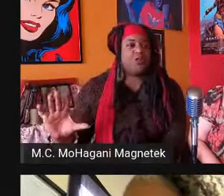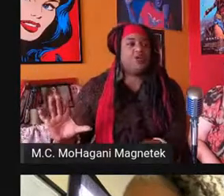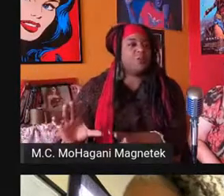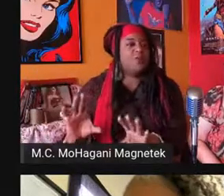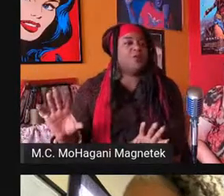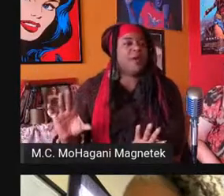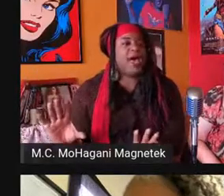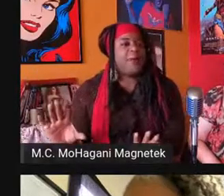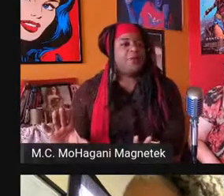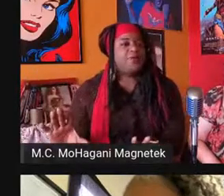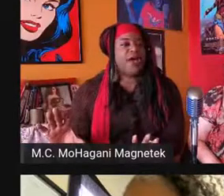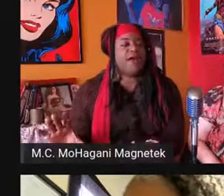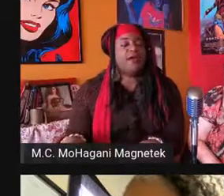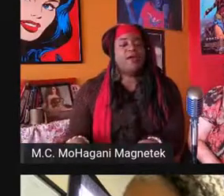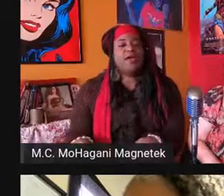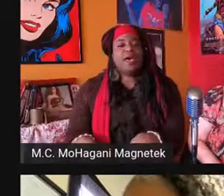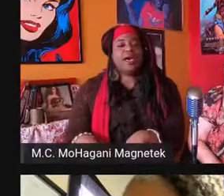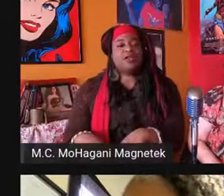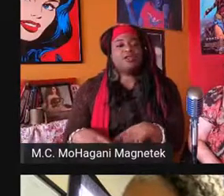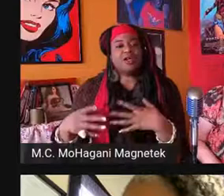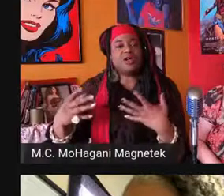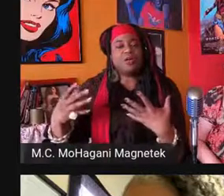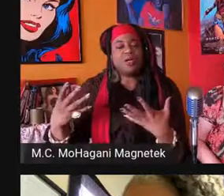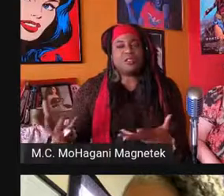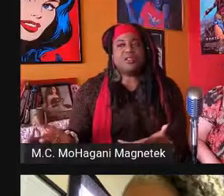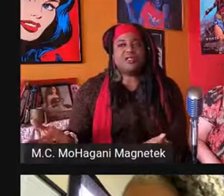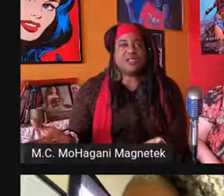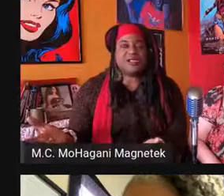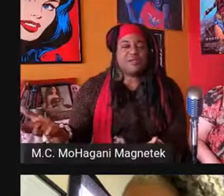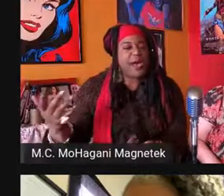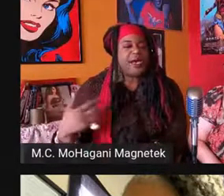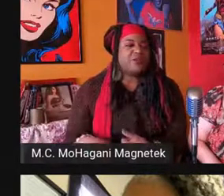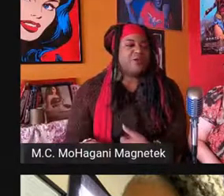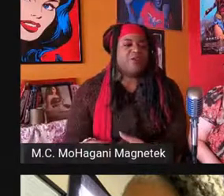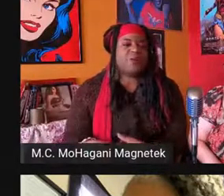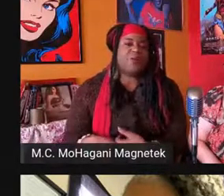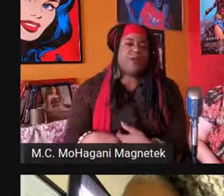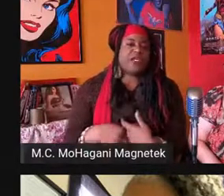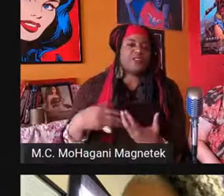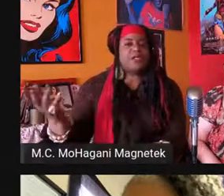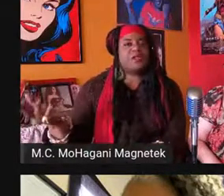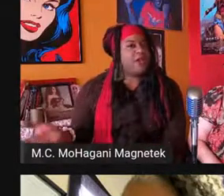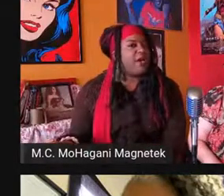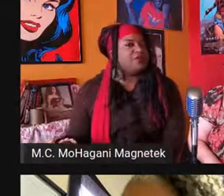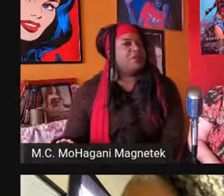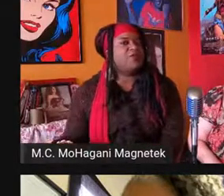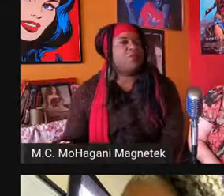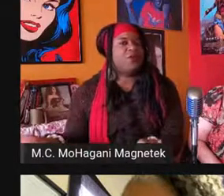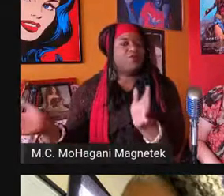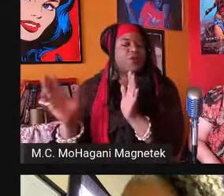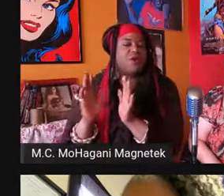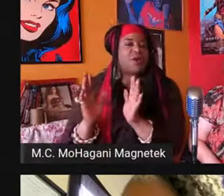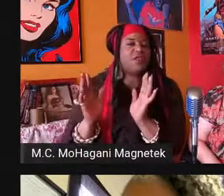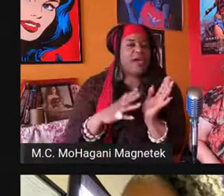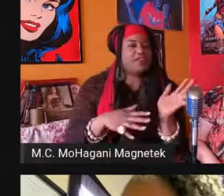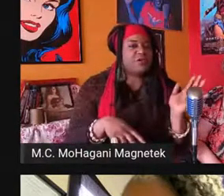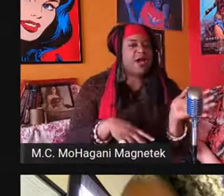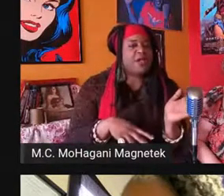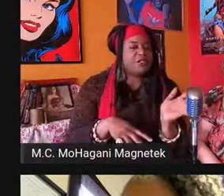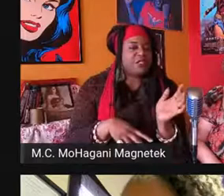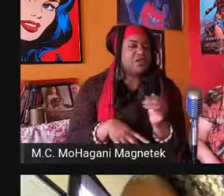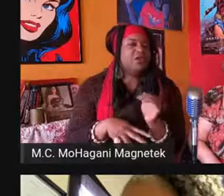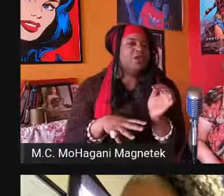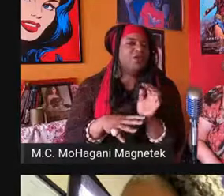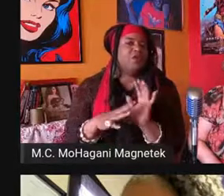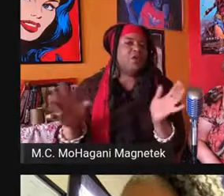this choreopoem happen, right? And so it wasn't until this past November I submitted an excerpt for it for Alaska